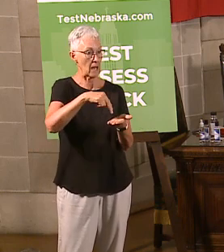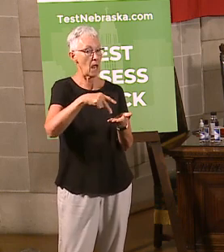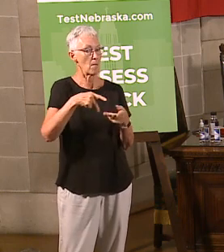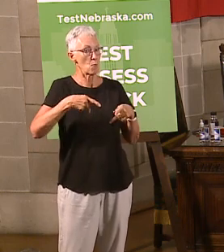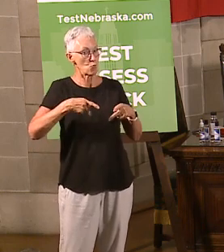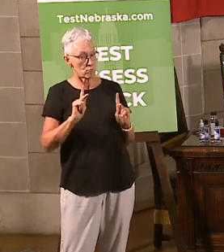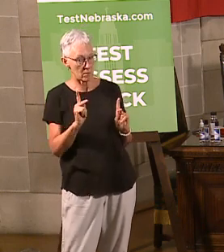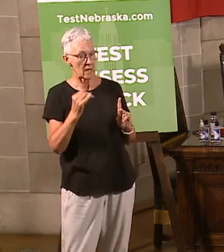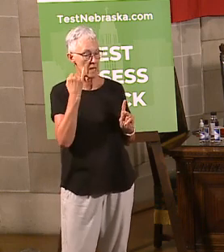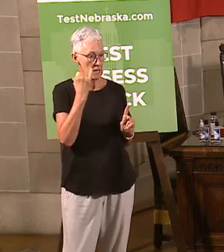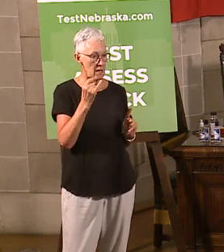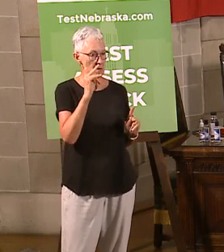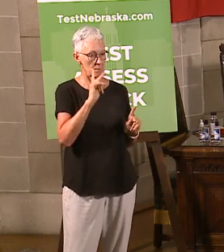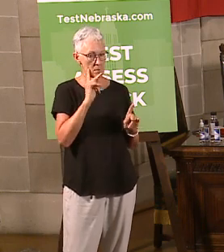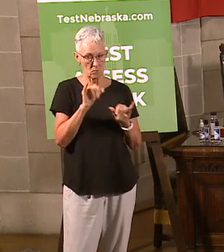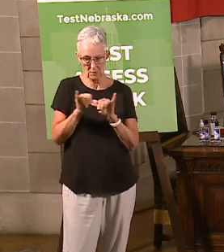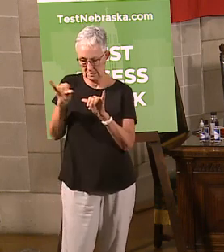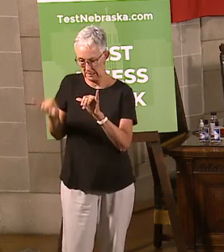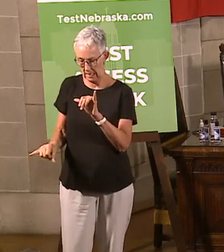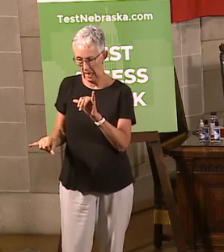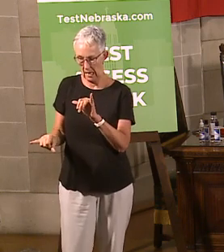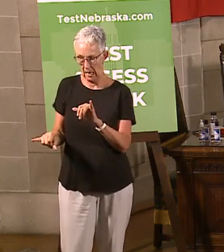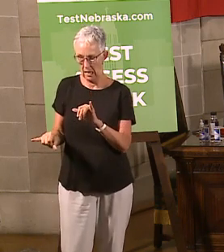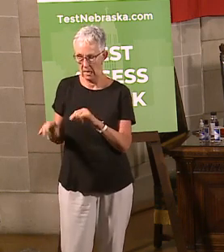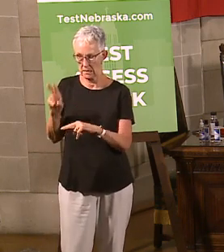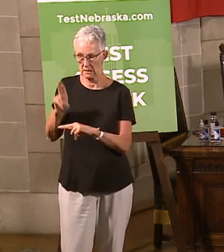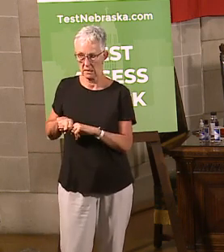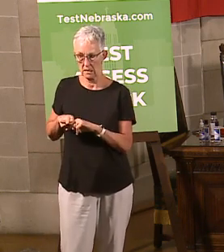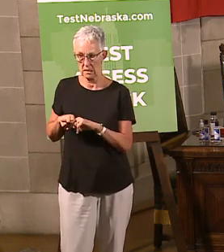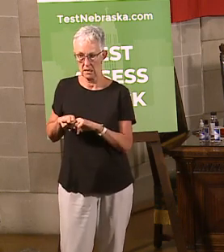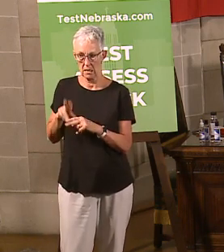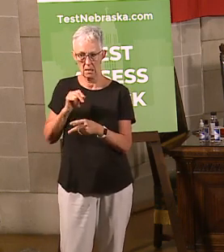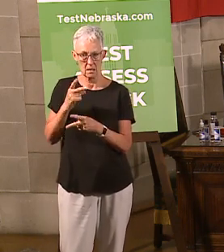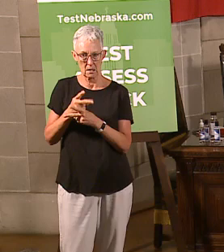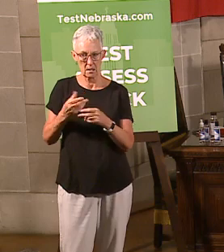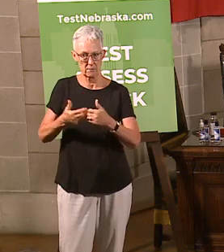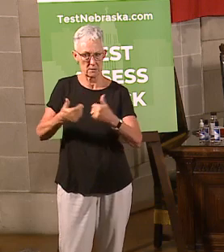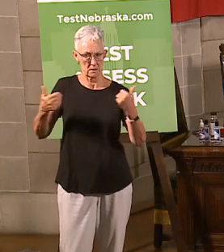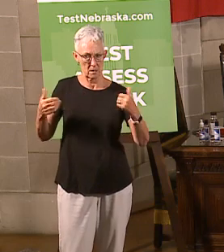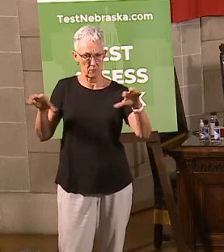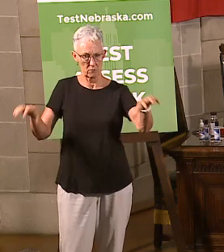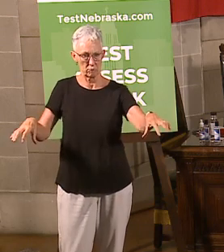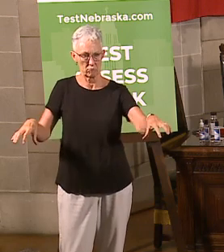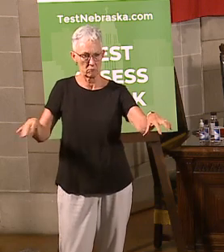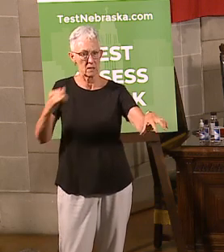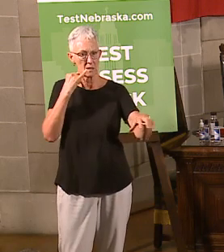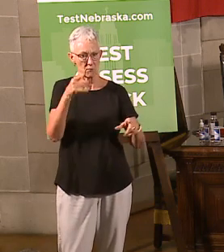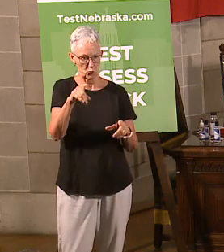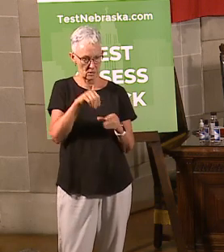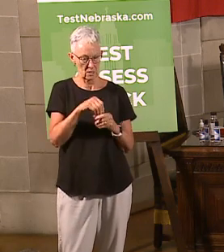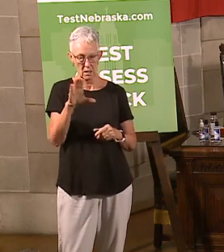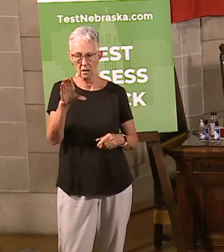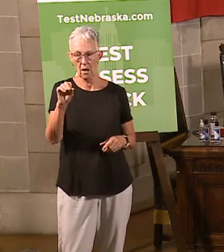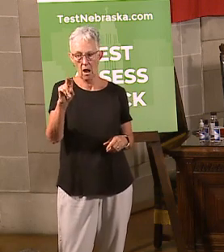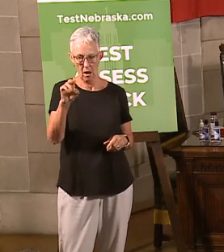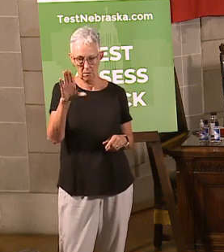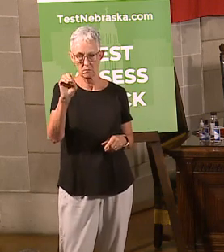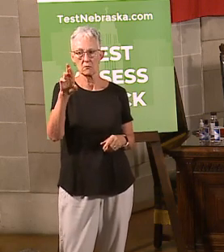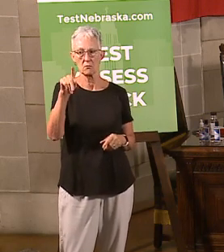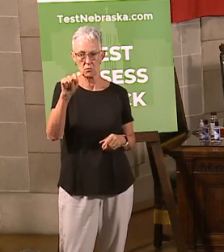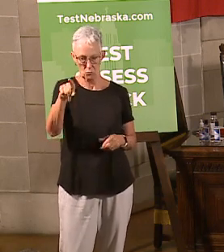individuals remain at their tables and seats and keep social distancing between groups. So if you're at the concert, you can get up and dance in your seat, but you can't go anywhere to go